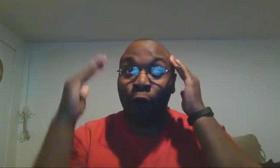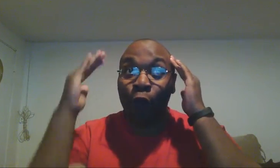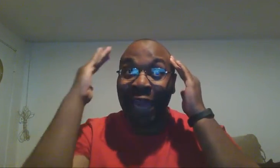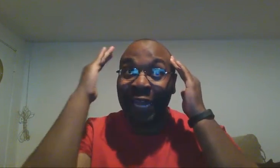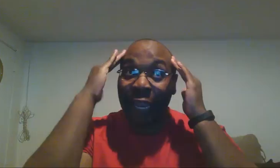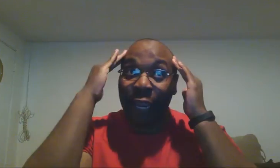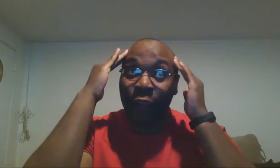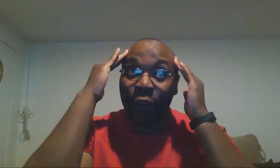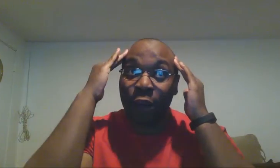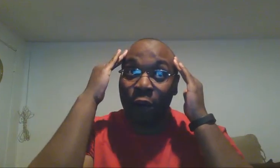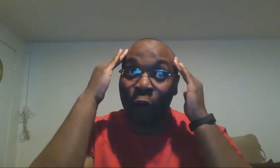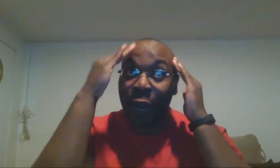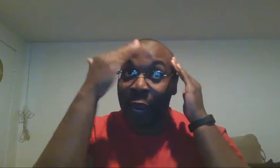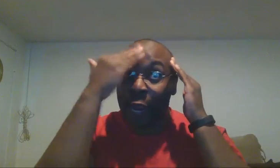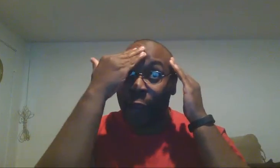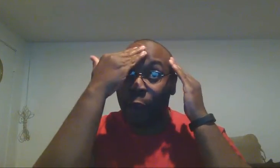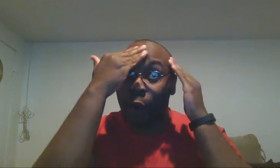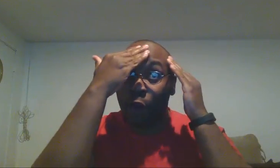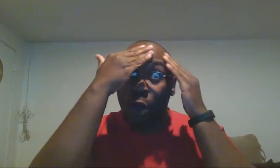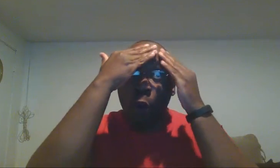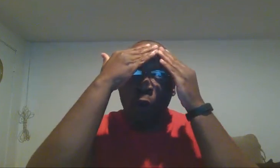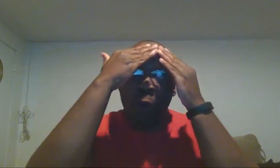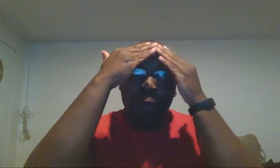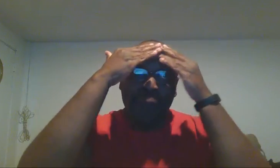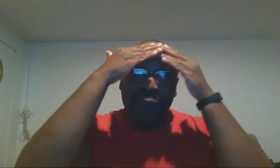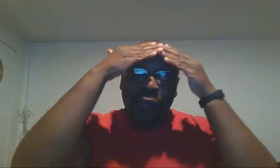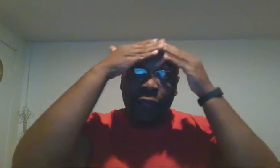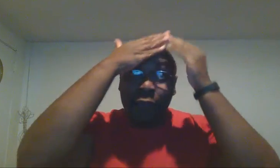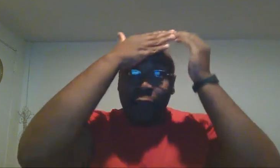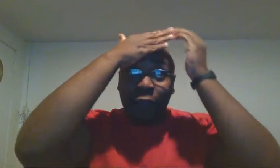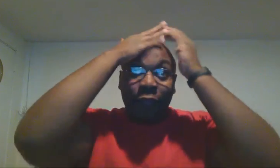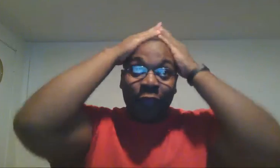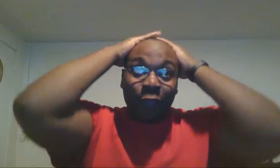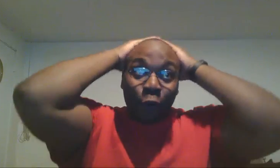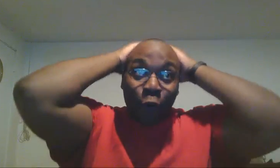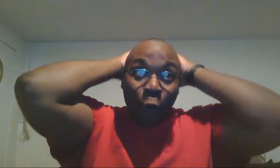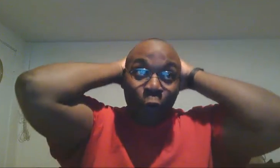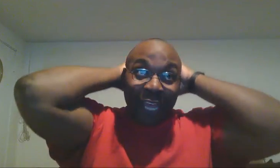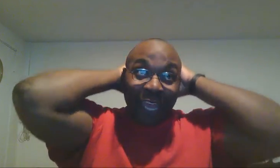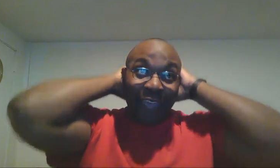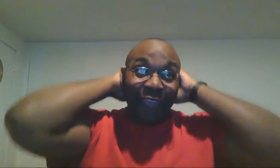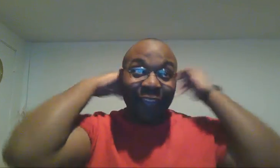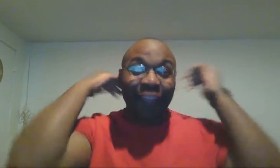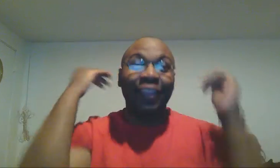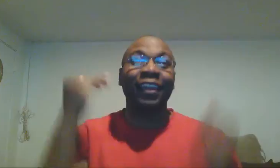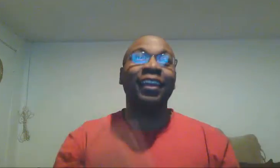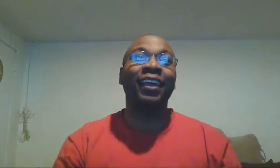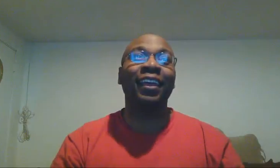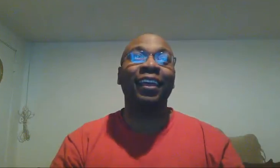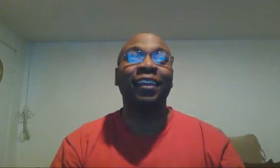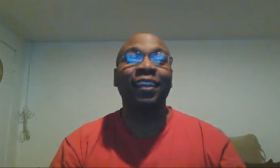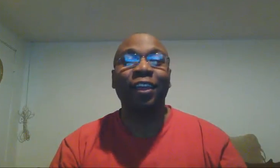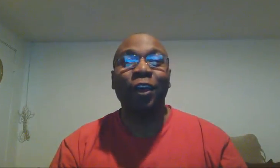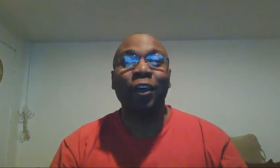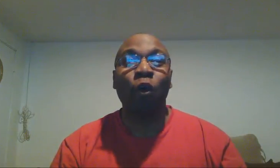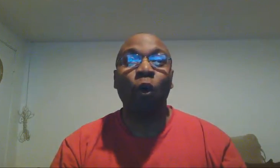right here or here, or maybe your whole head. Your whole